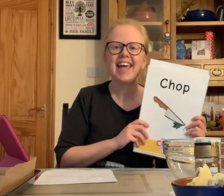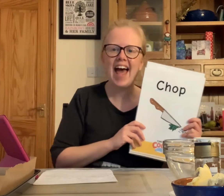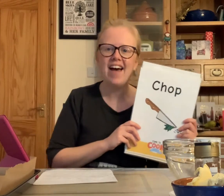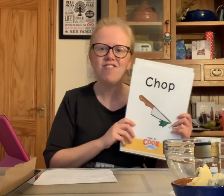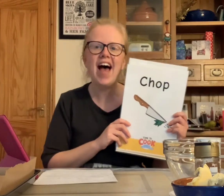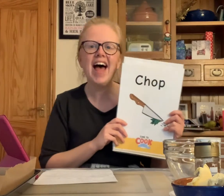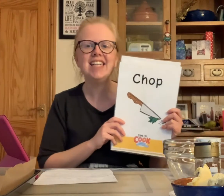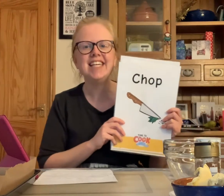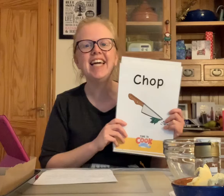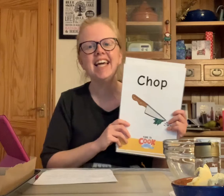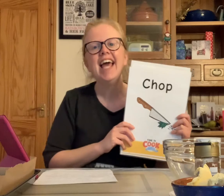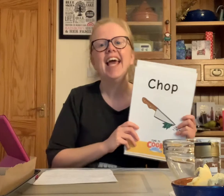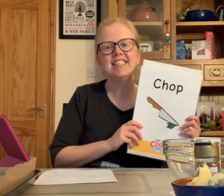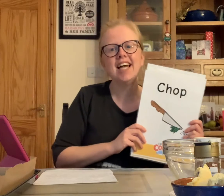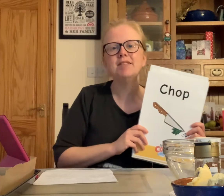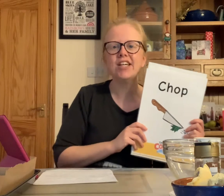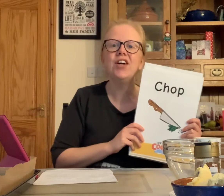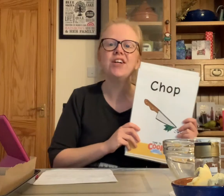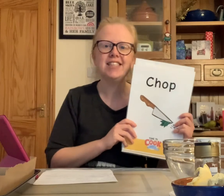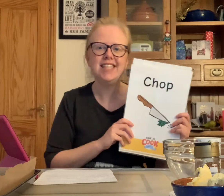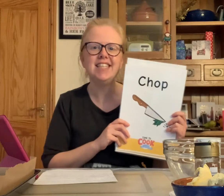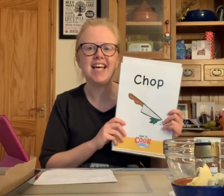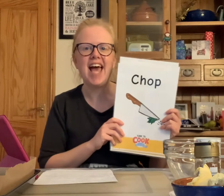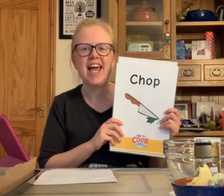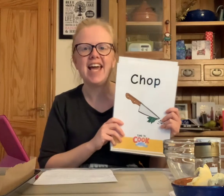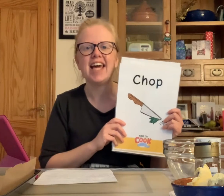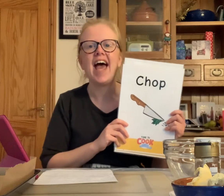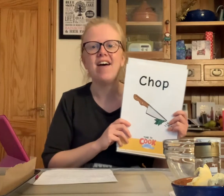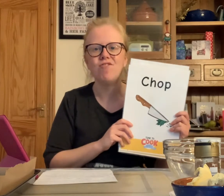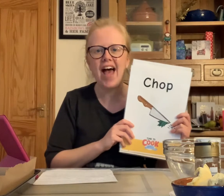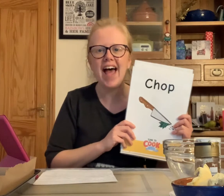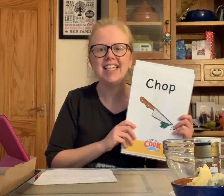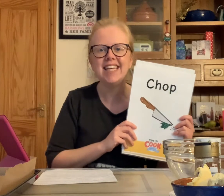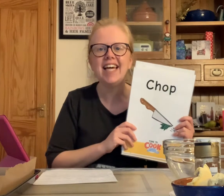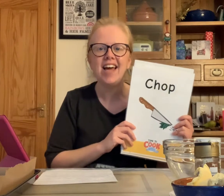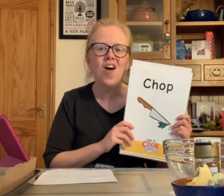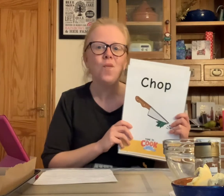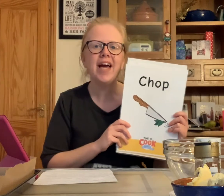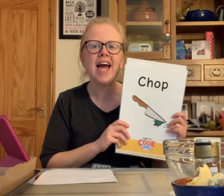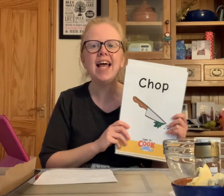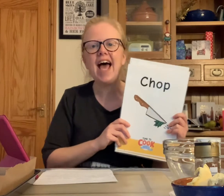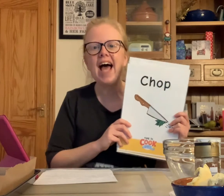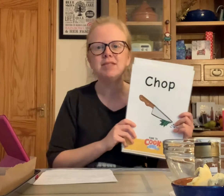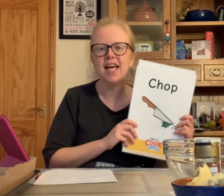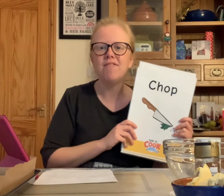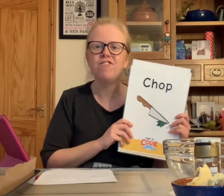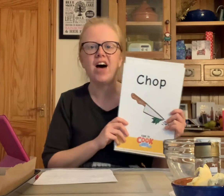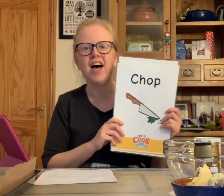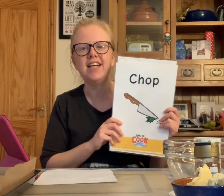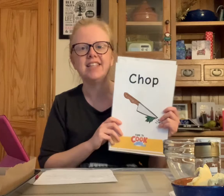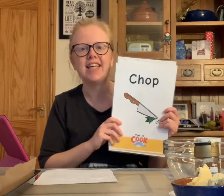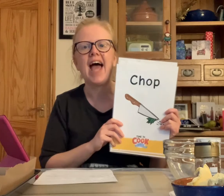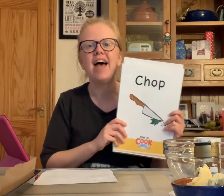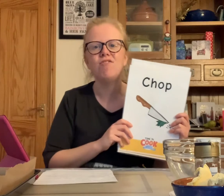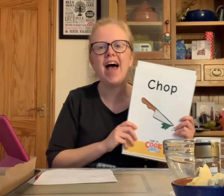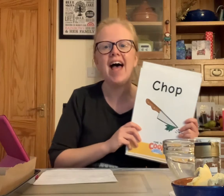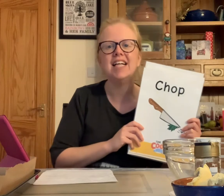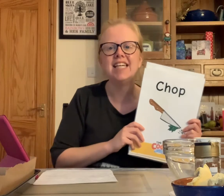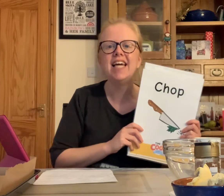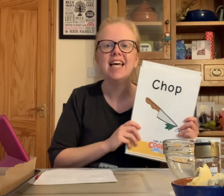Get ready, it's time to cook today. Get ready, we're gonna have some fun. Get ready,